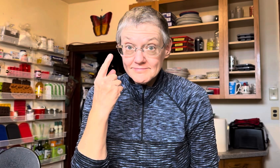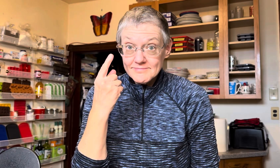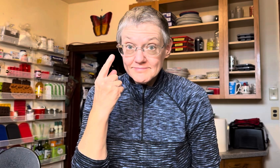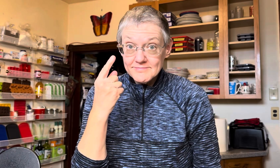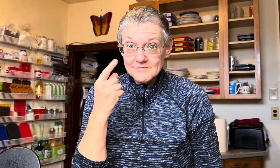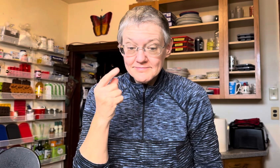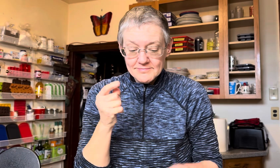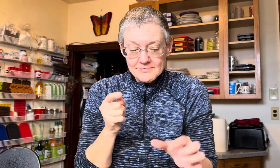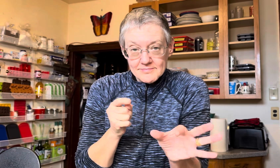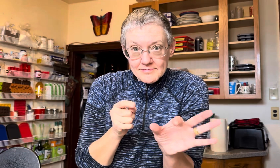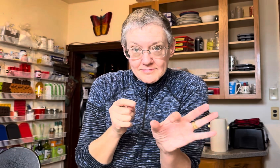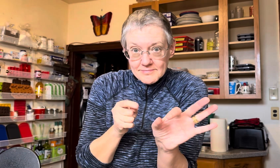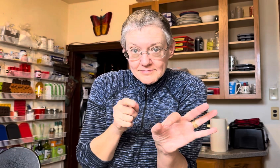get it now?